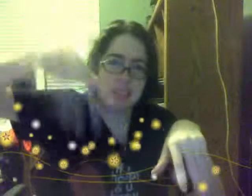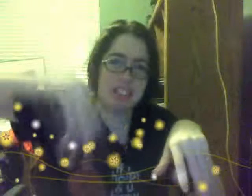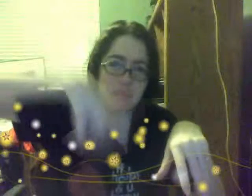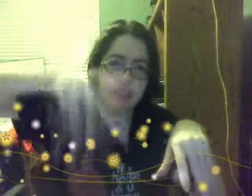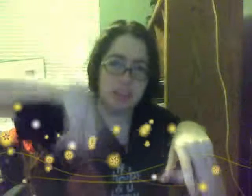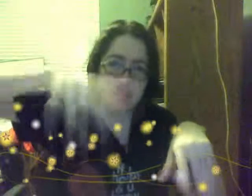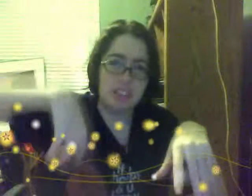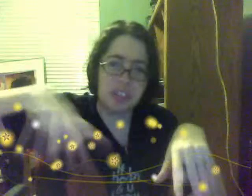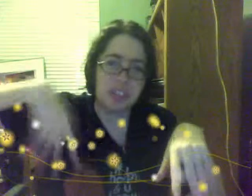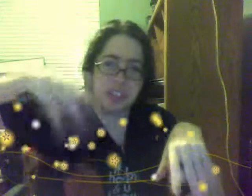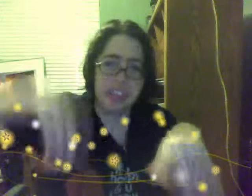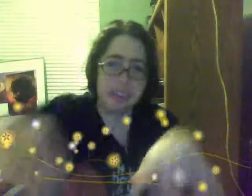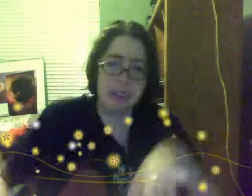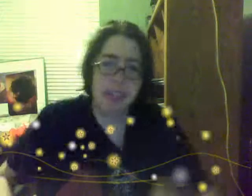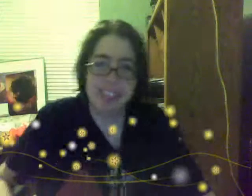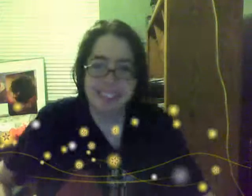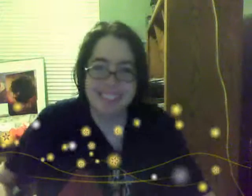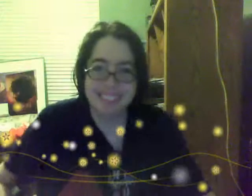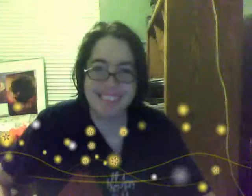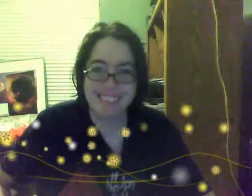and balls jiggle a little bit.